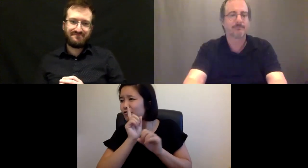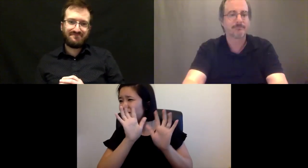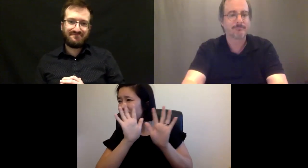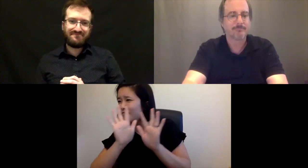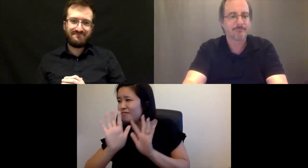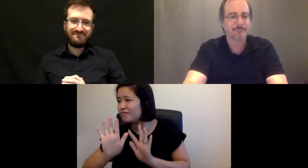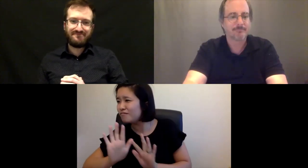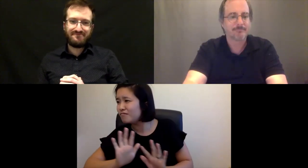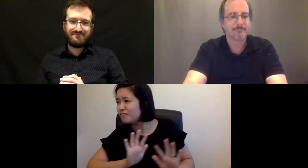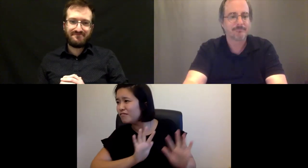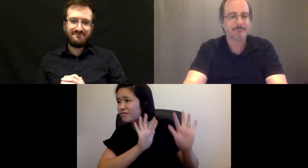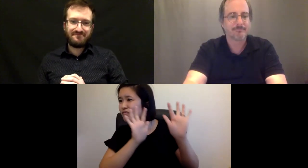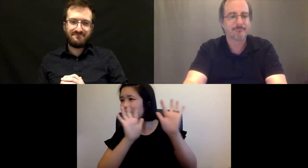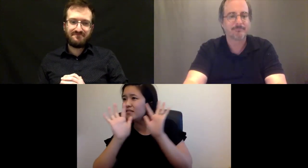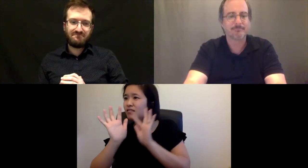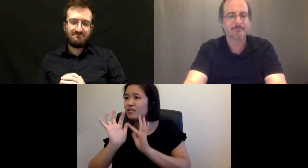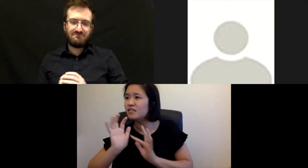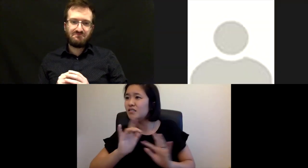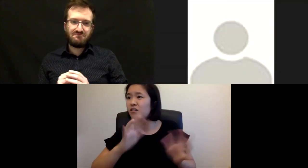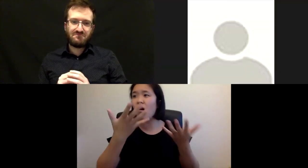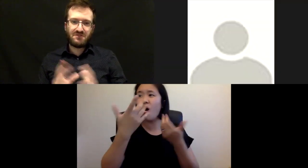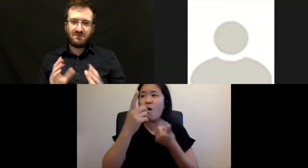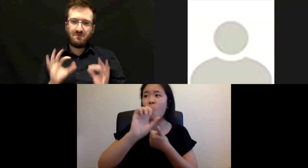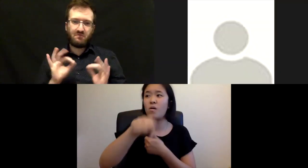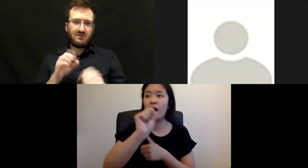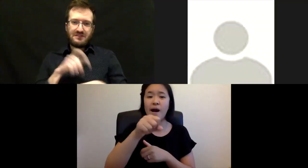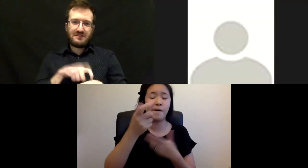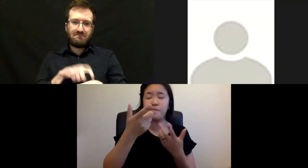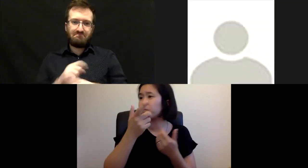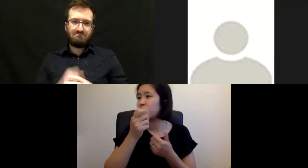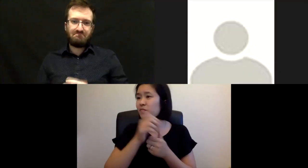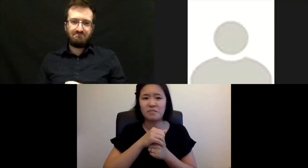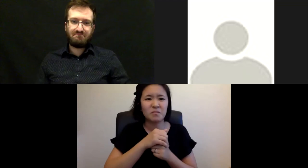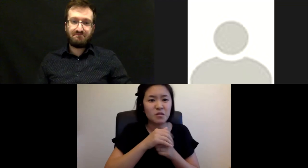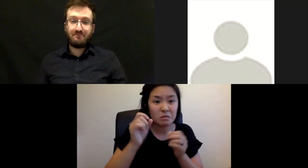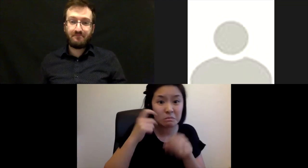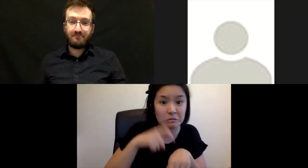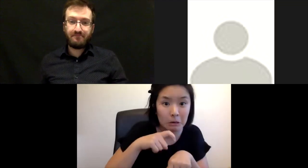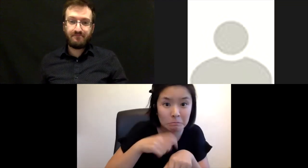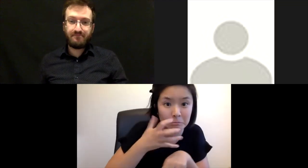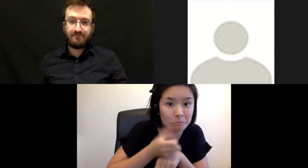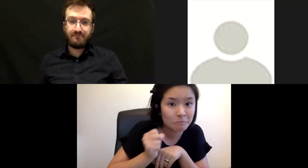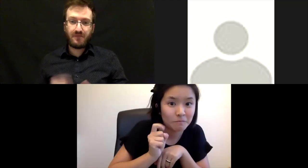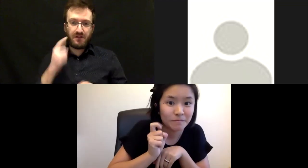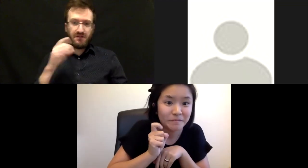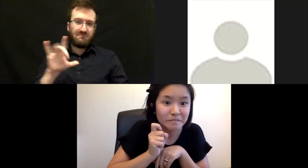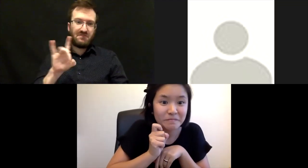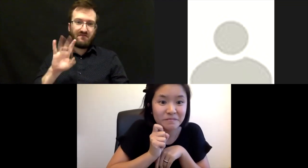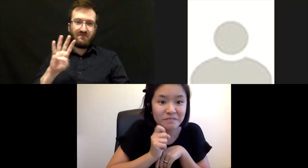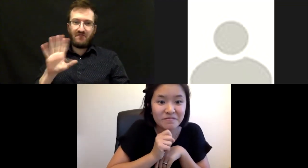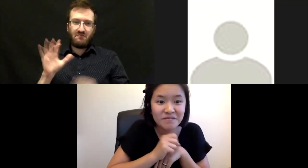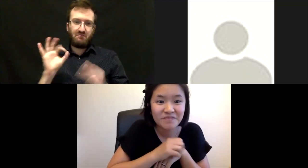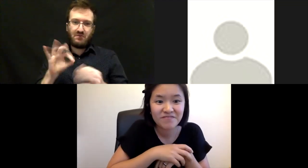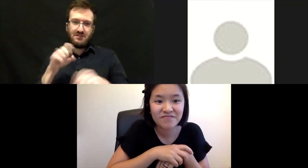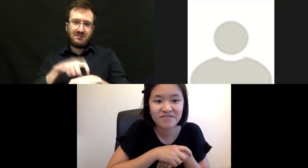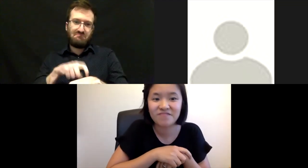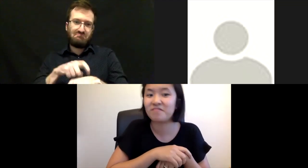wanted to say. Let me just review my notes. Did I miss anything? Oh, yes. We're out of time. Oh, are we out of time?